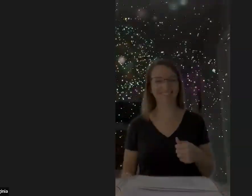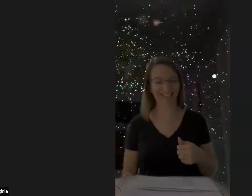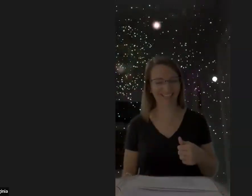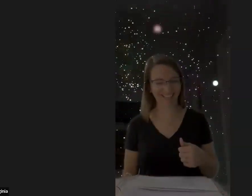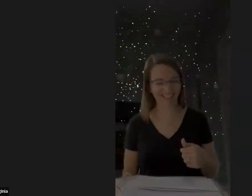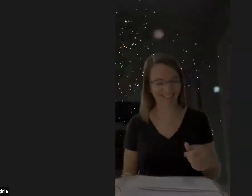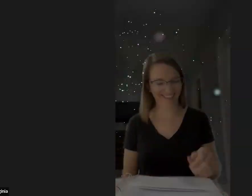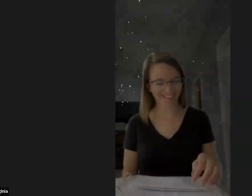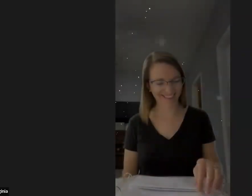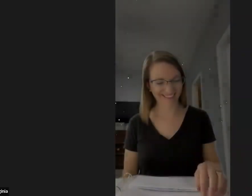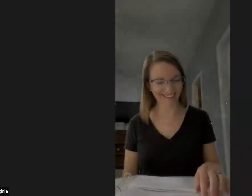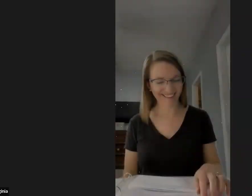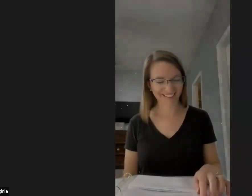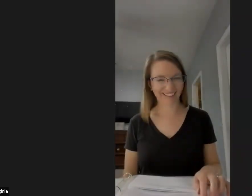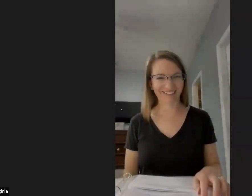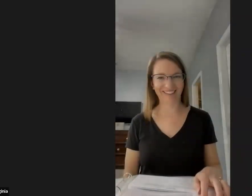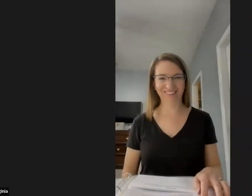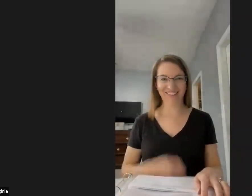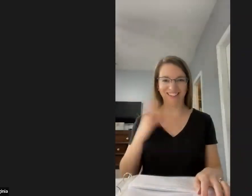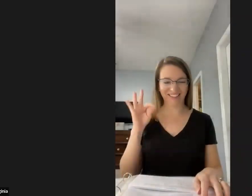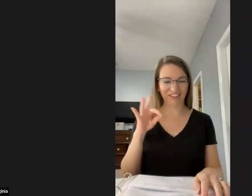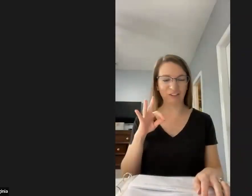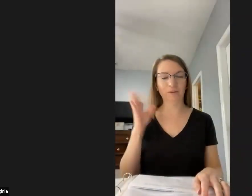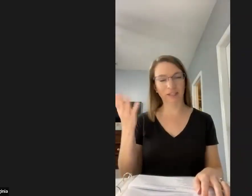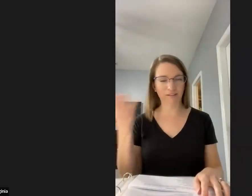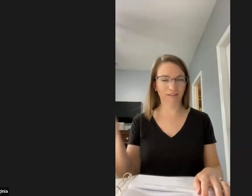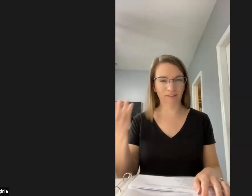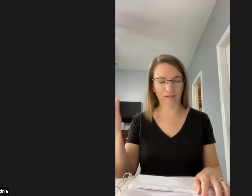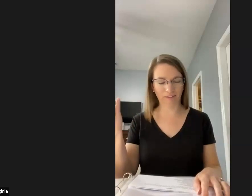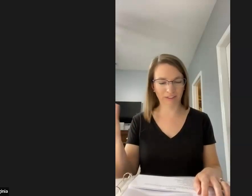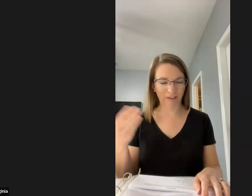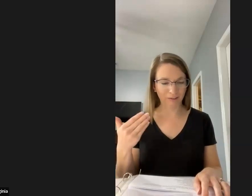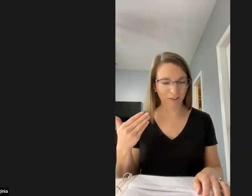Okay. All right, very good. So that, I live in a house. Okay.